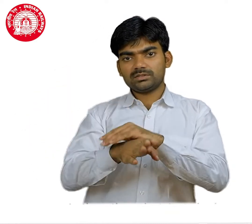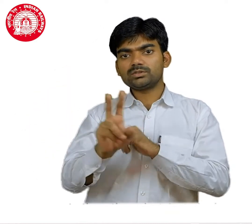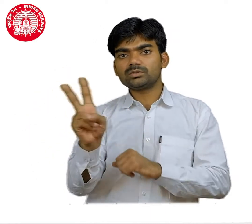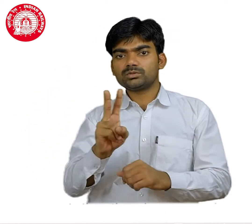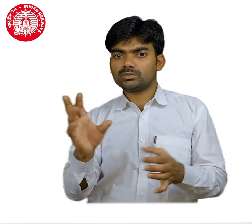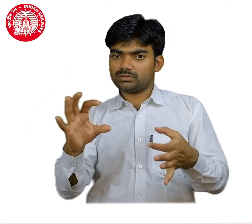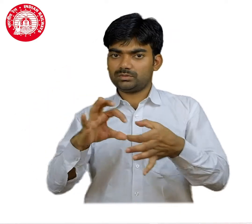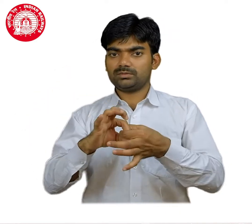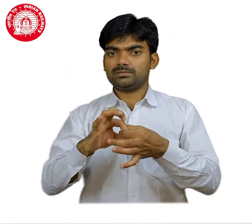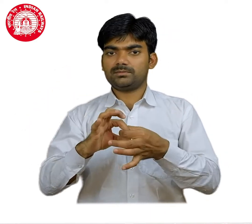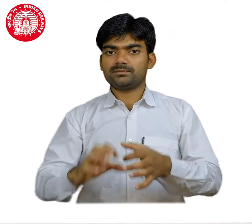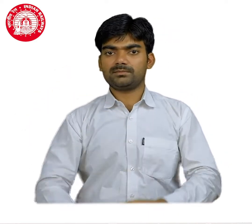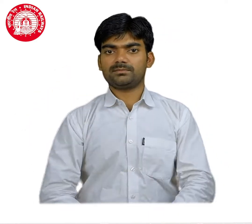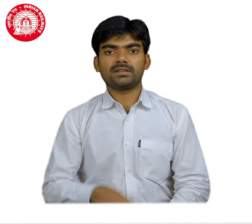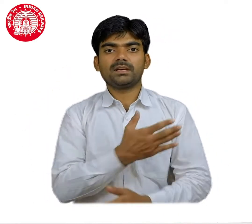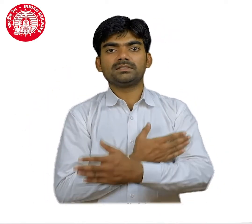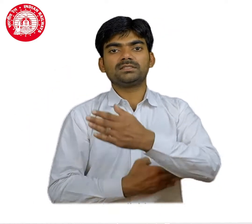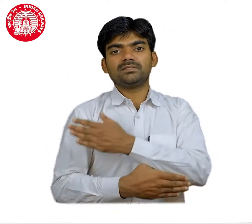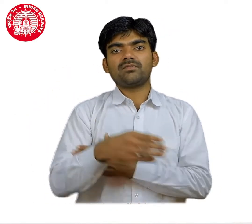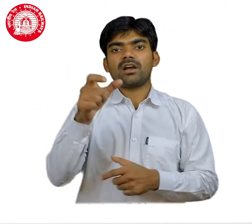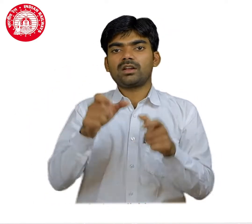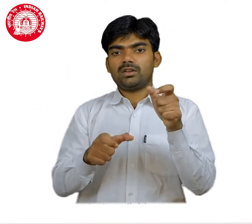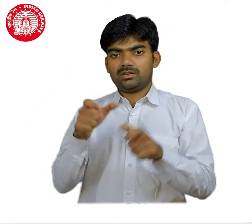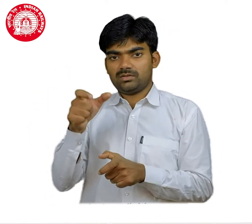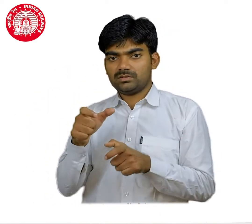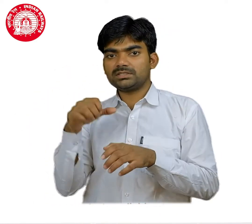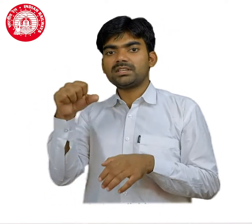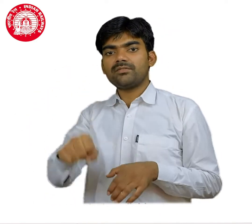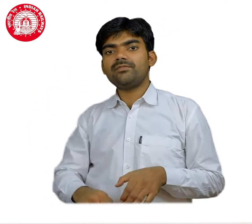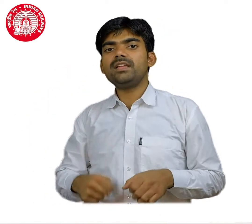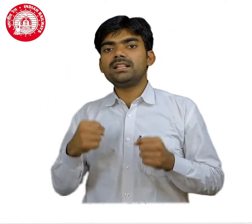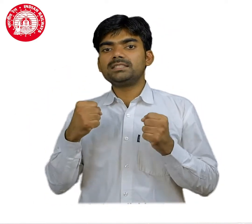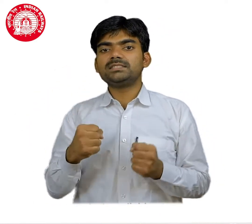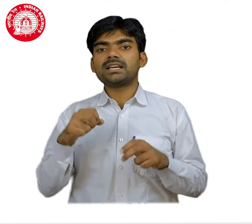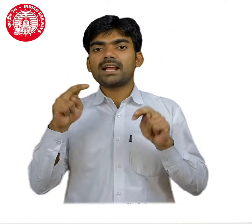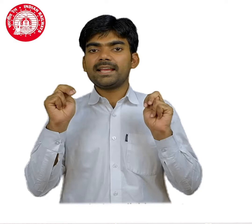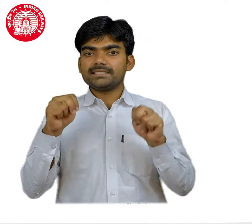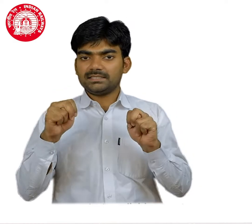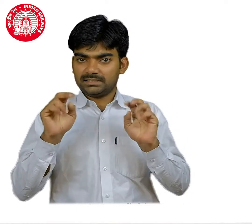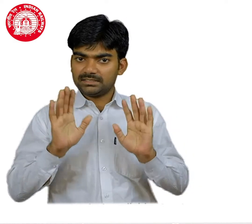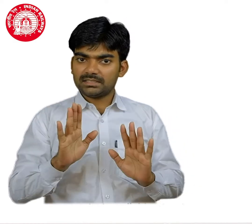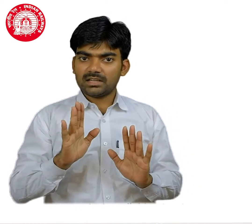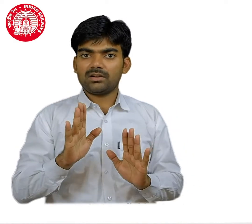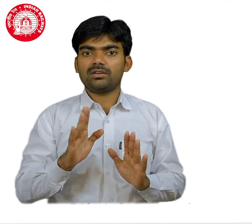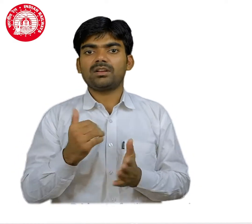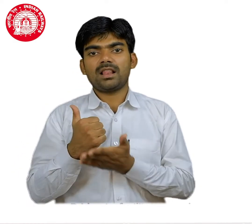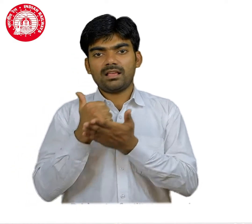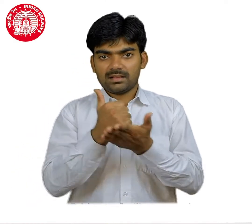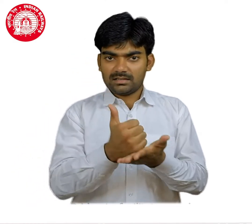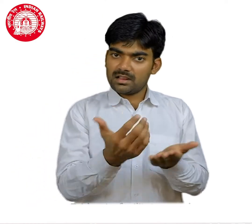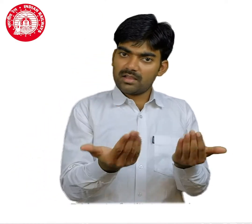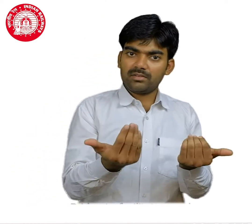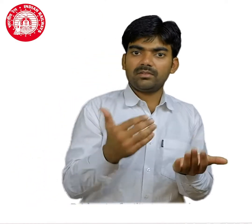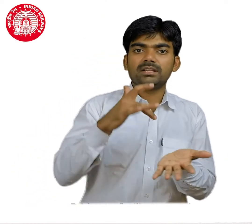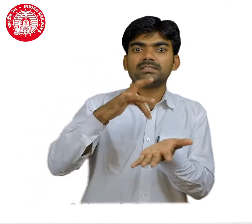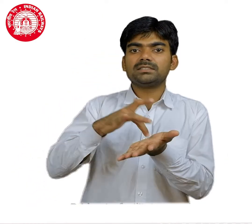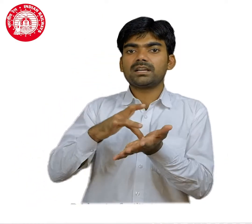entry exit. Ramps are available at entrance to platform 1 near footover bridge to facilitate people